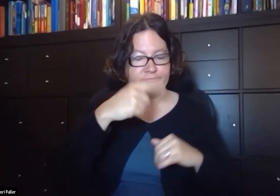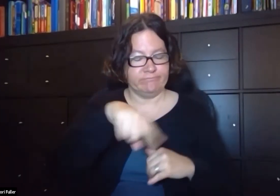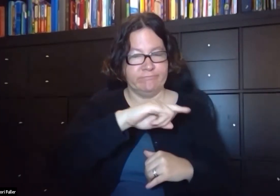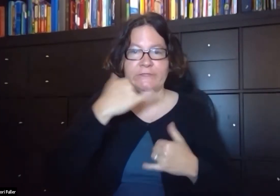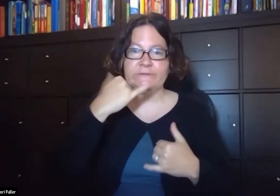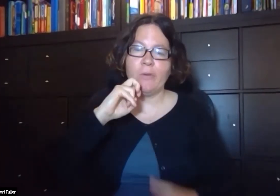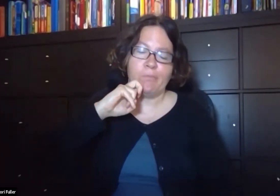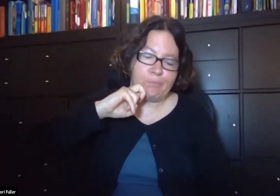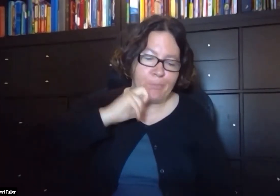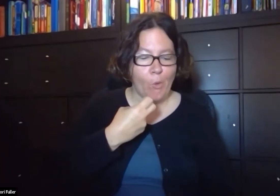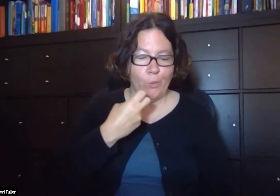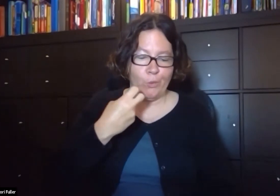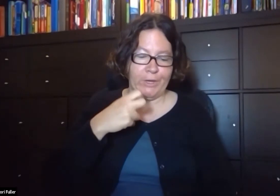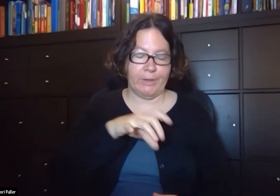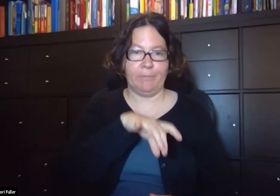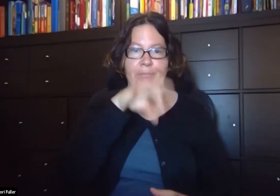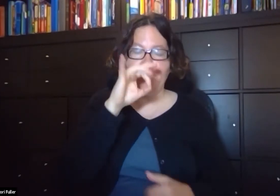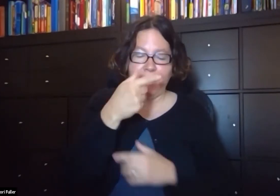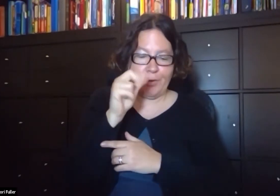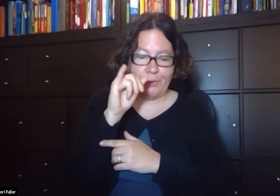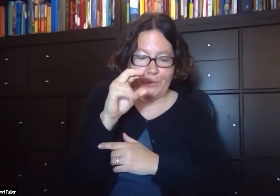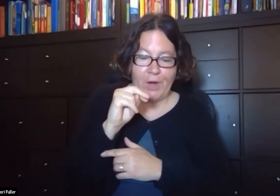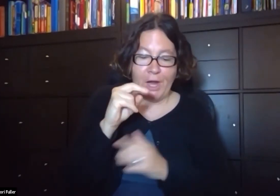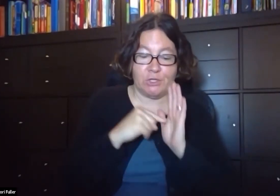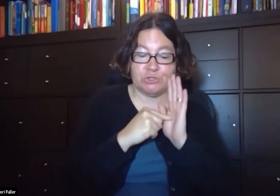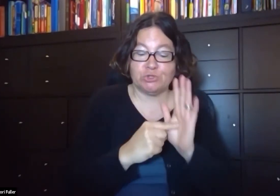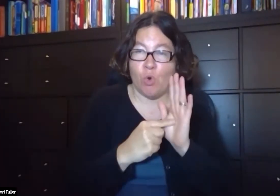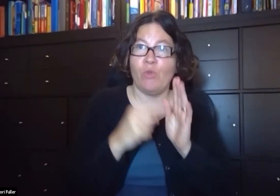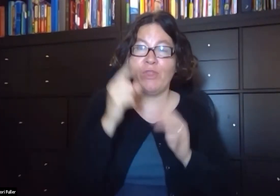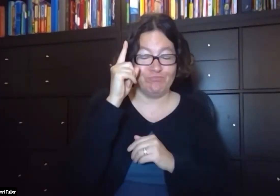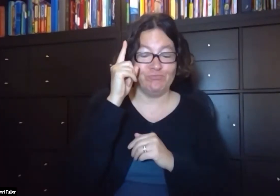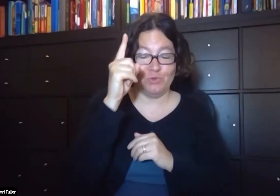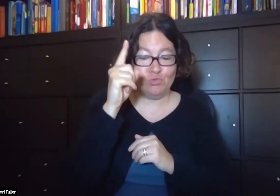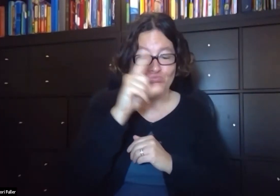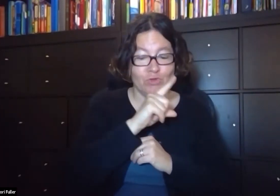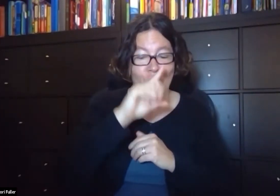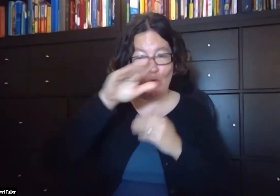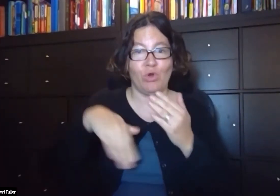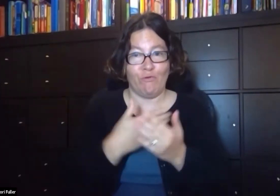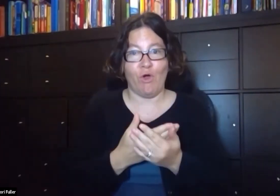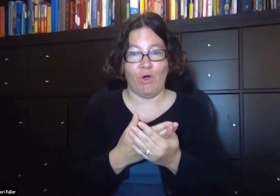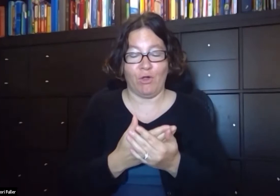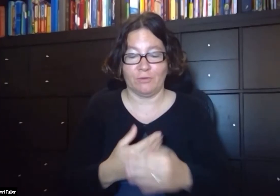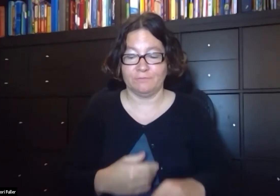and yet they boldly pick grain to show that you are Lord of